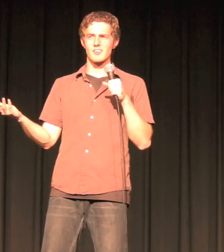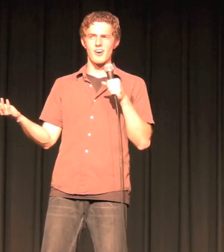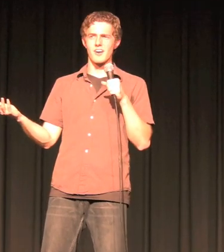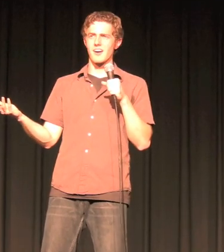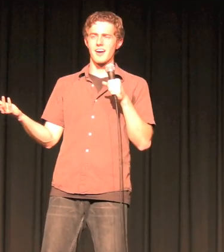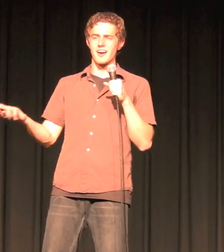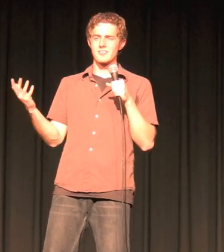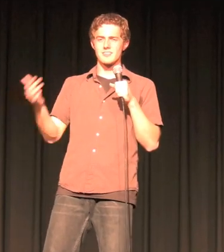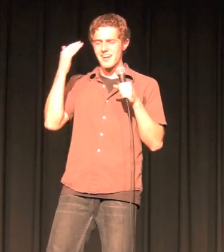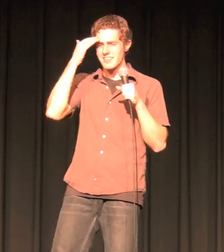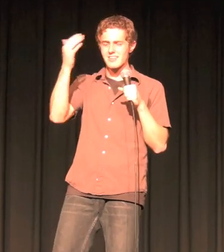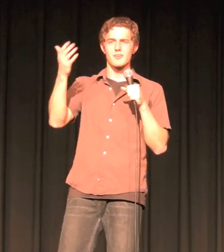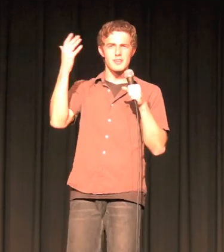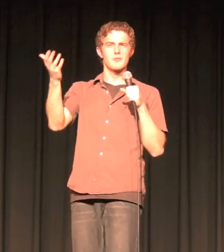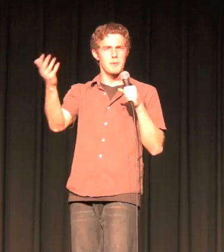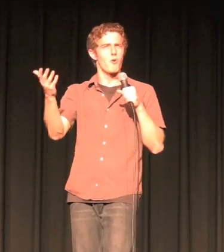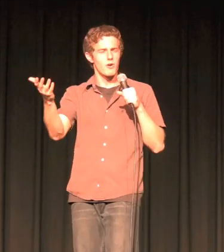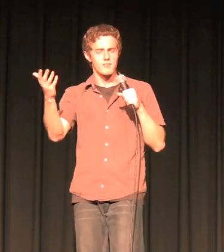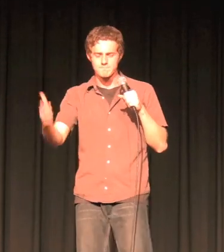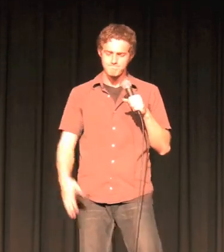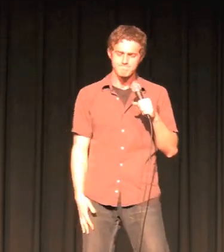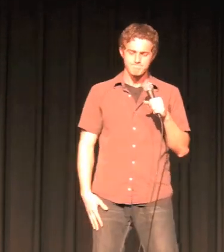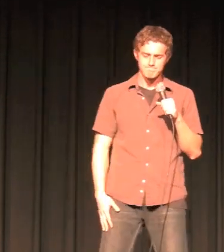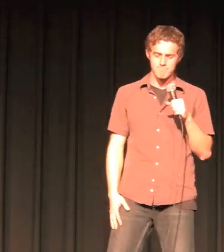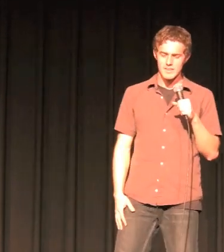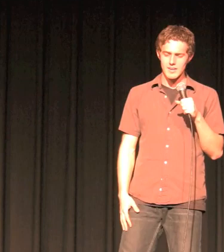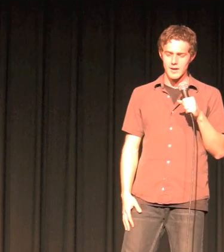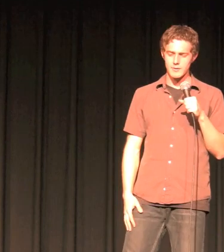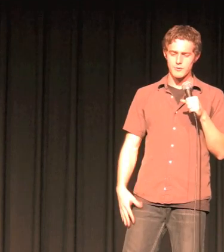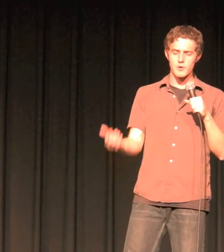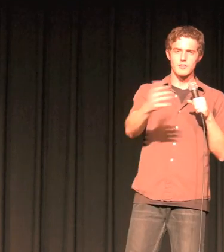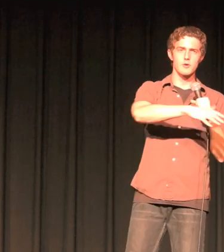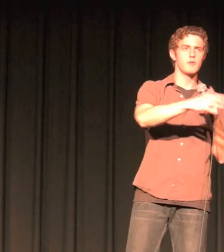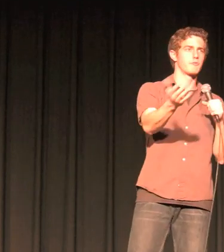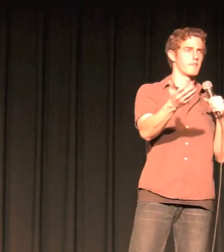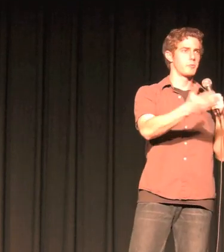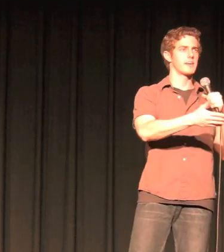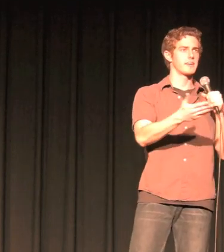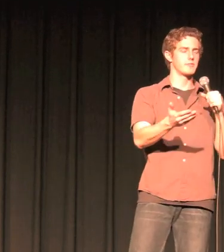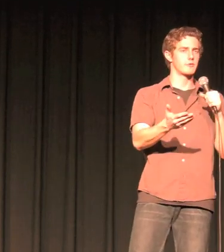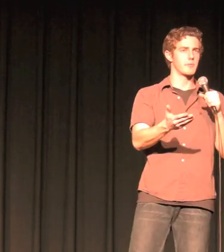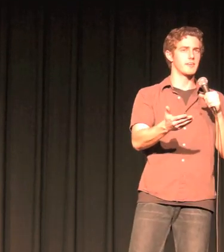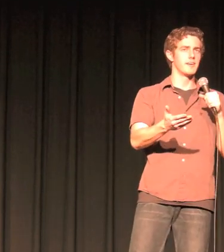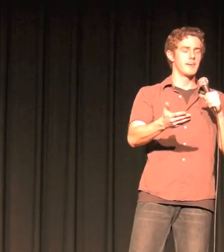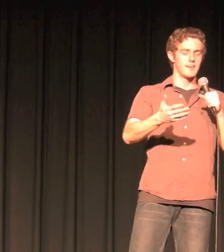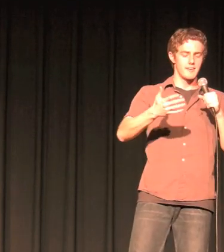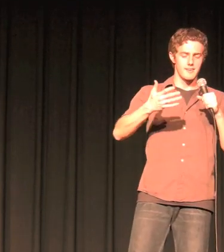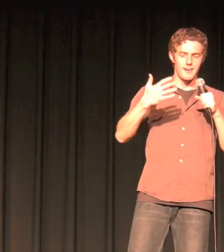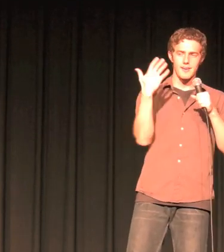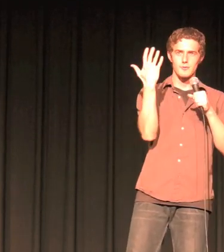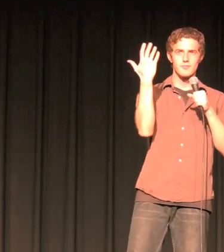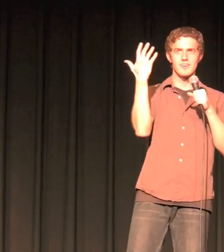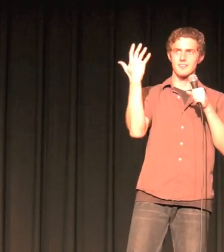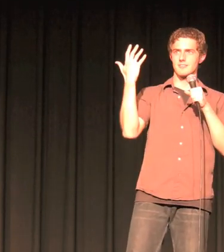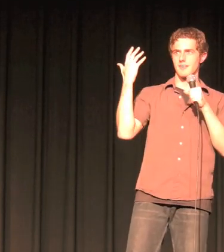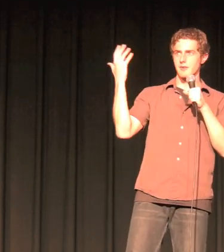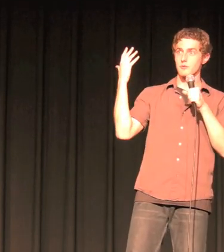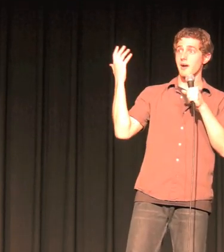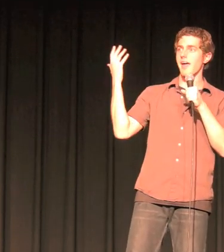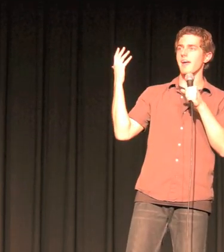guitar. I think there needs to be more. So in lieu of playing an instrument, I use these. I use my